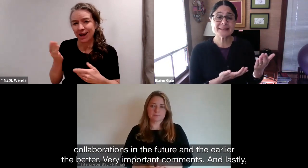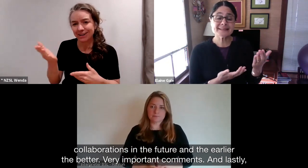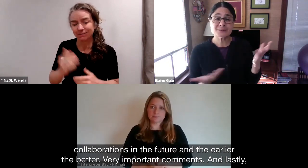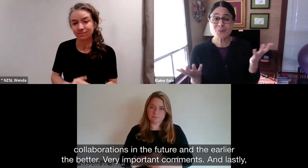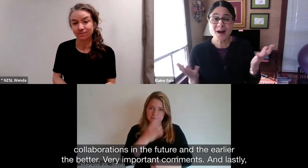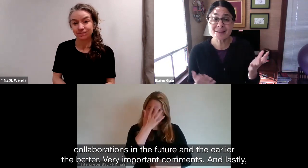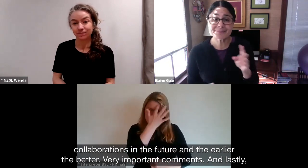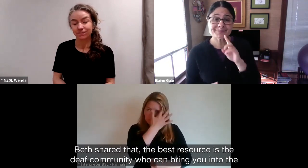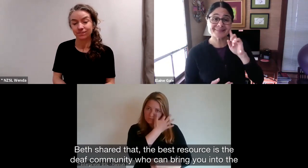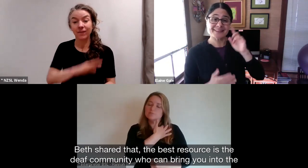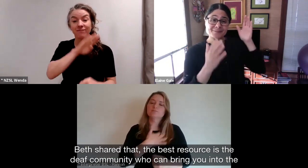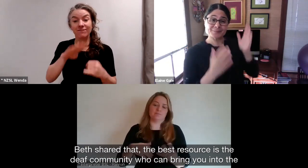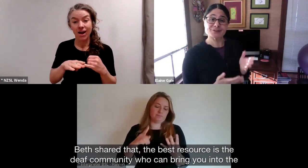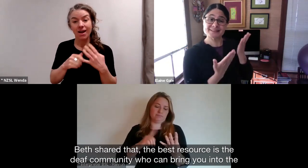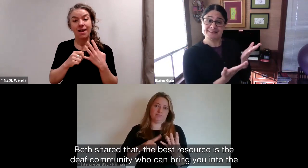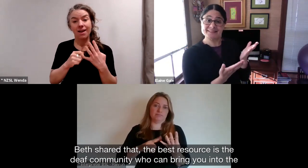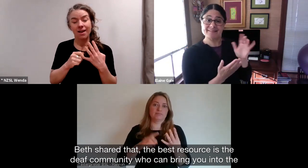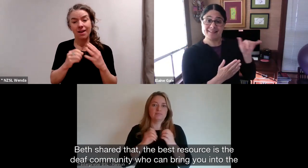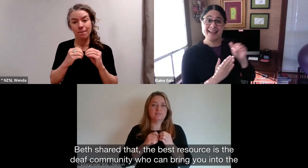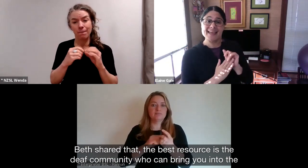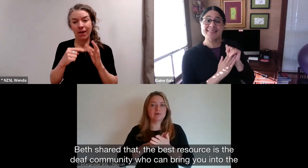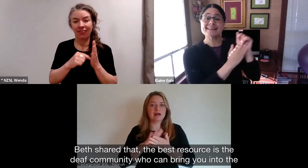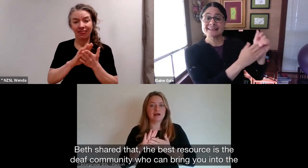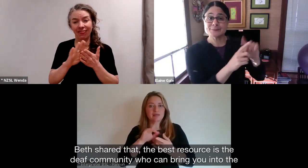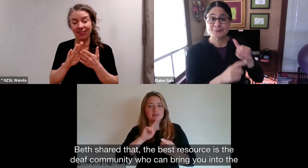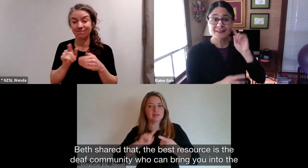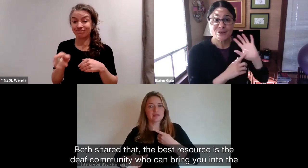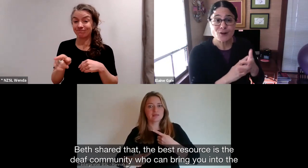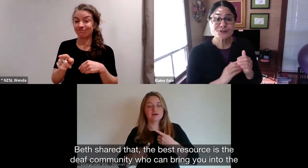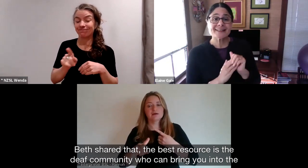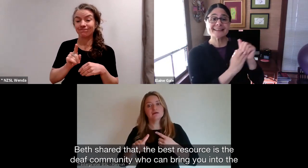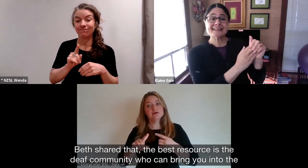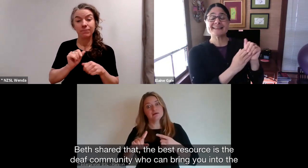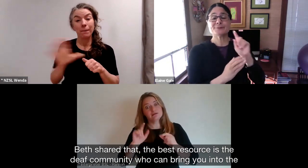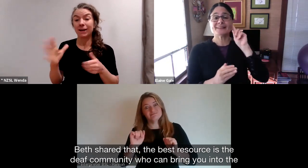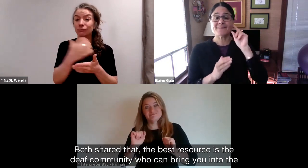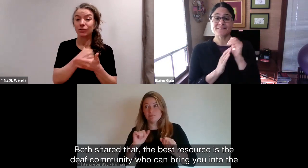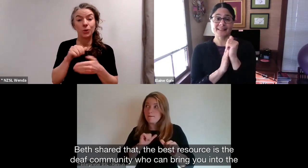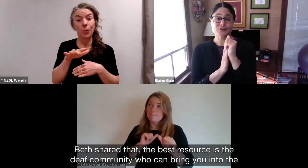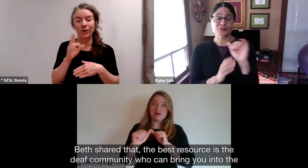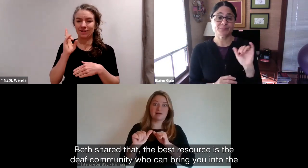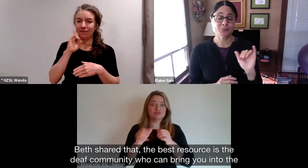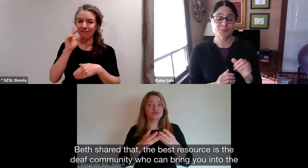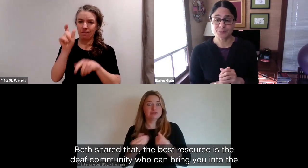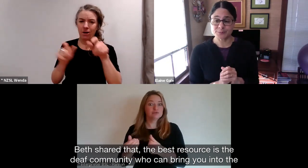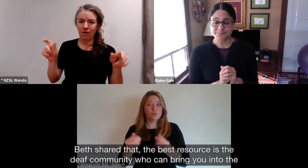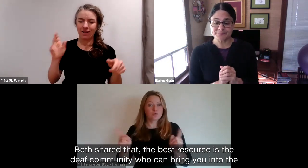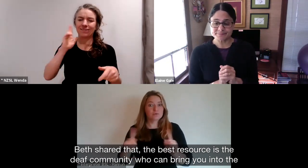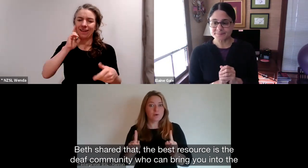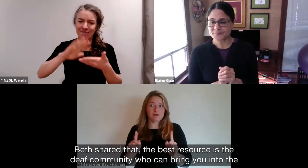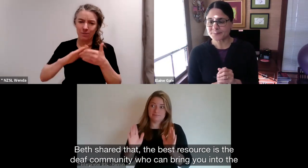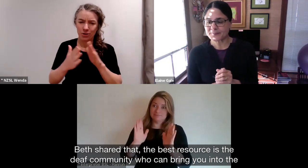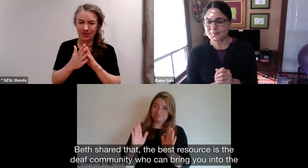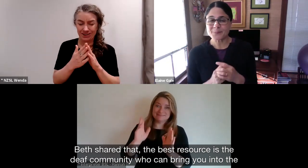And lastly, Beth shared that the best resource is deaf people, is the deaf community who can